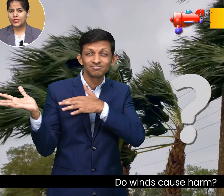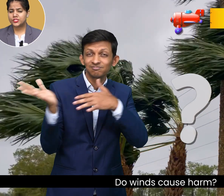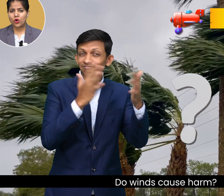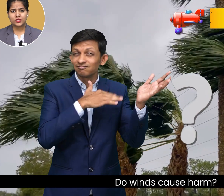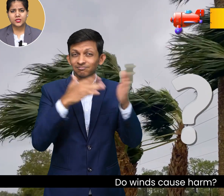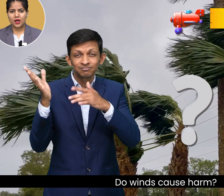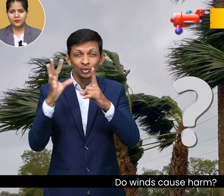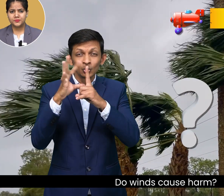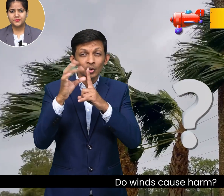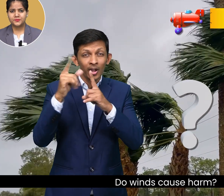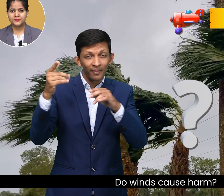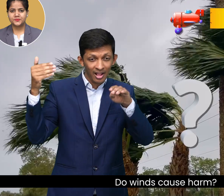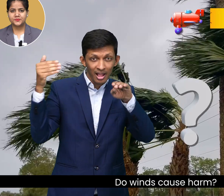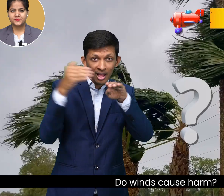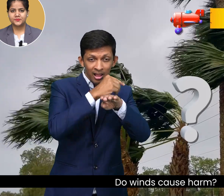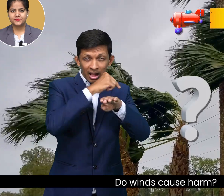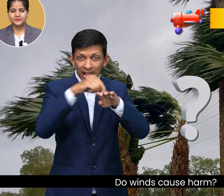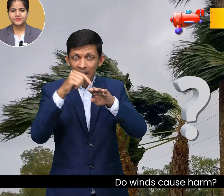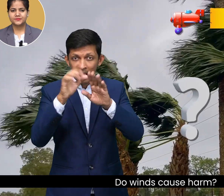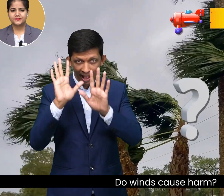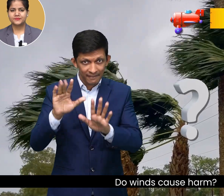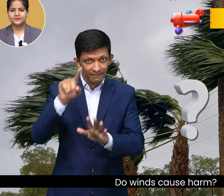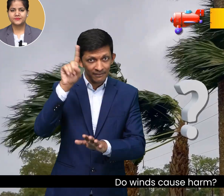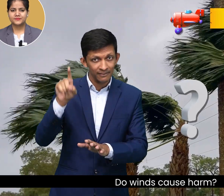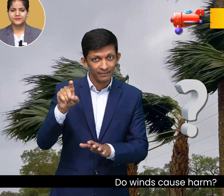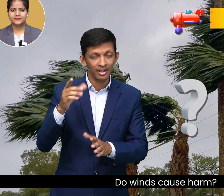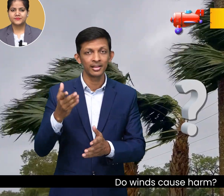Do winds cause harm?